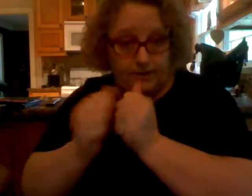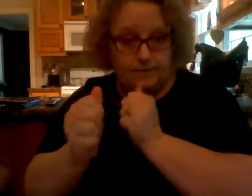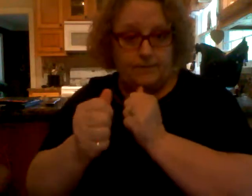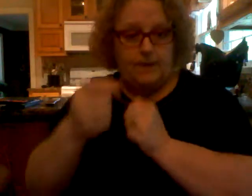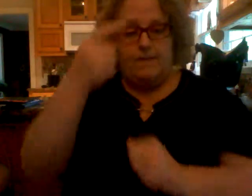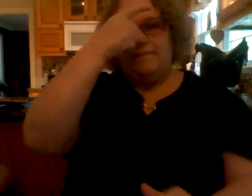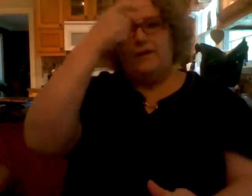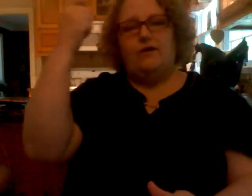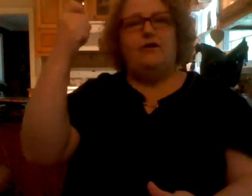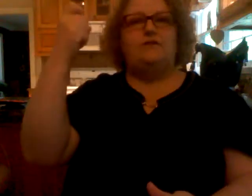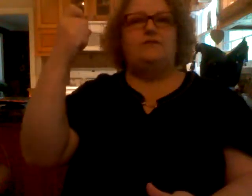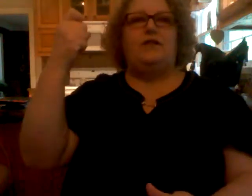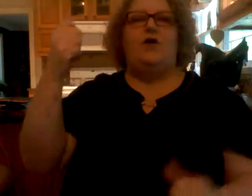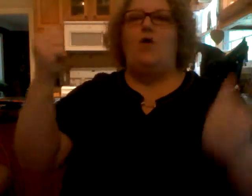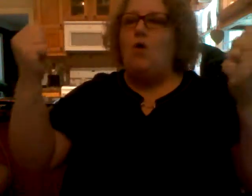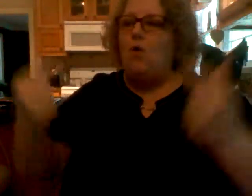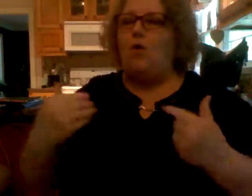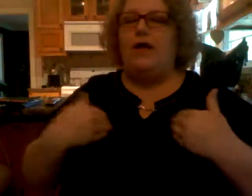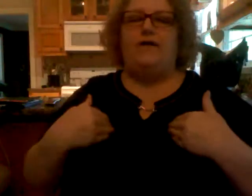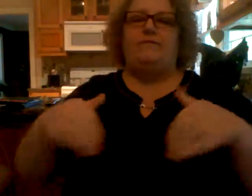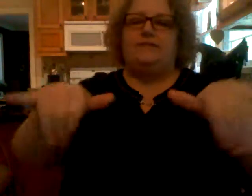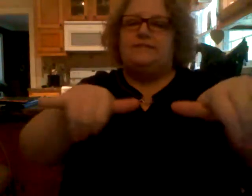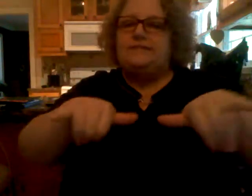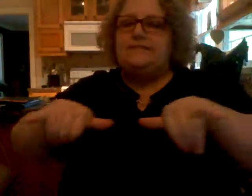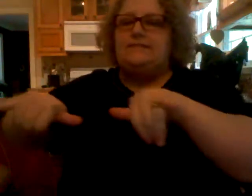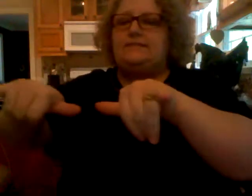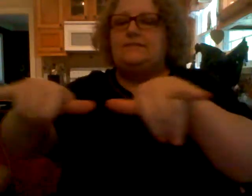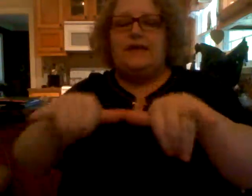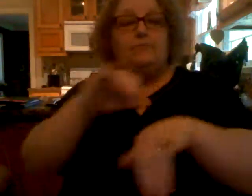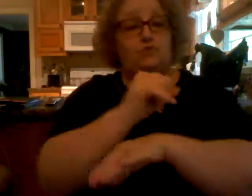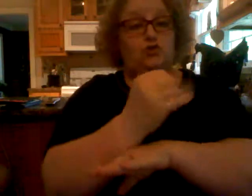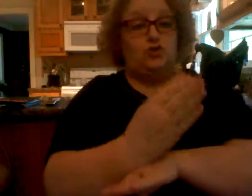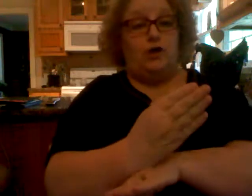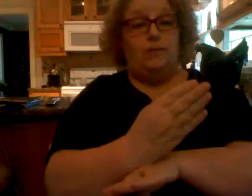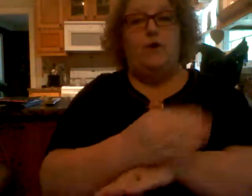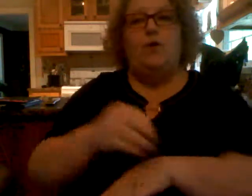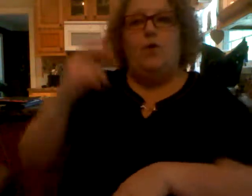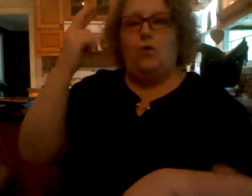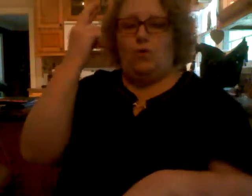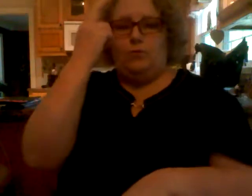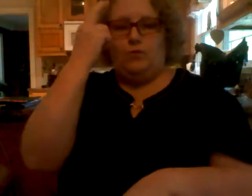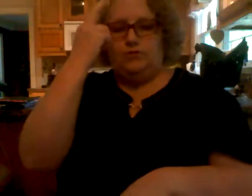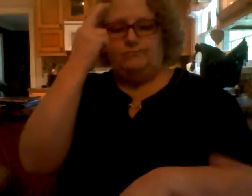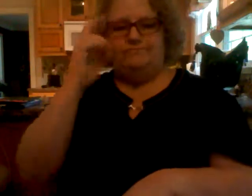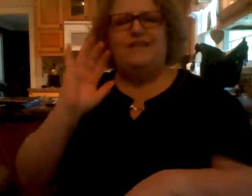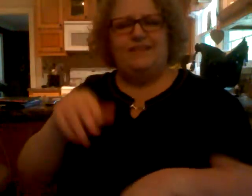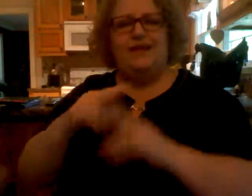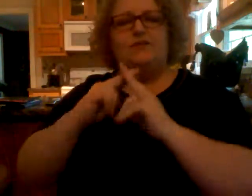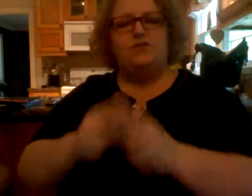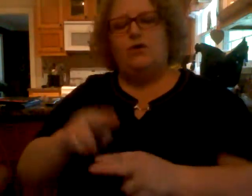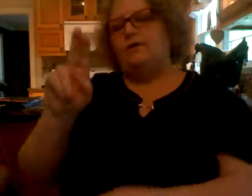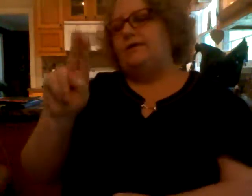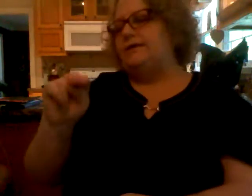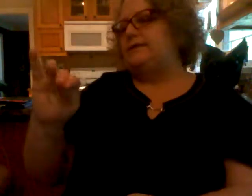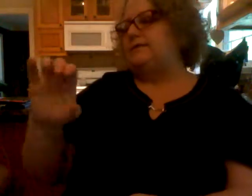same job or purpose. And we know that that job or purpose from a couple videos ago is known as a niche. Alright? So competition is